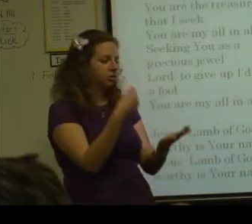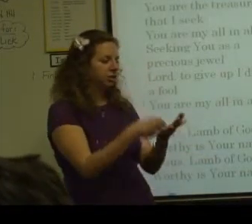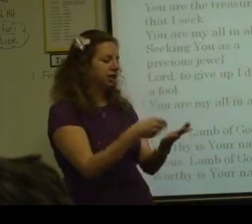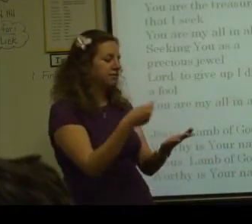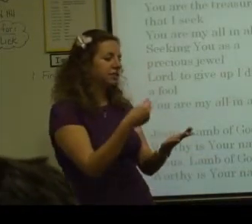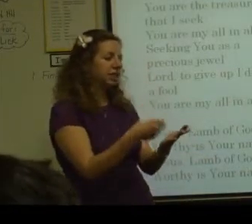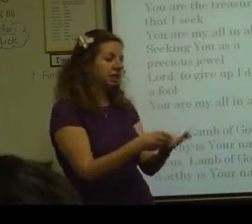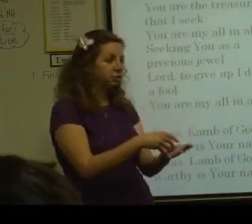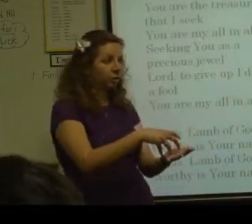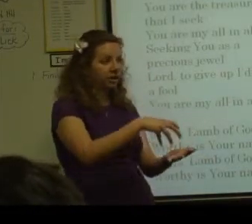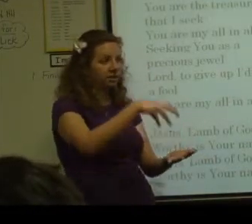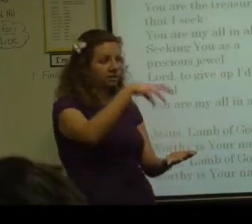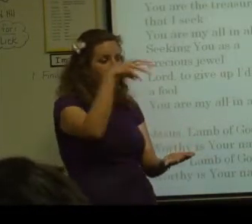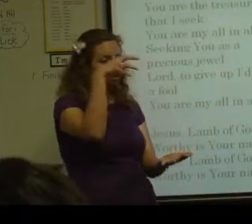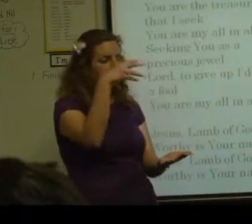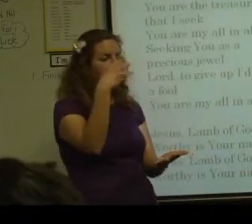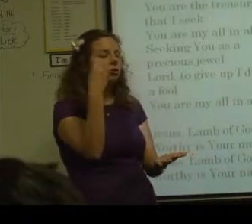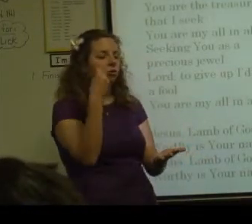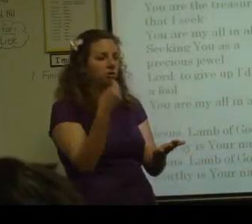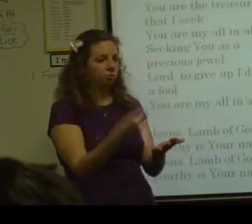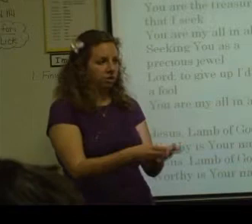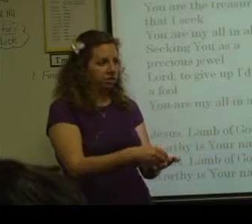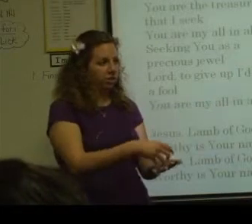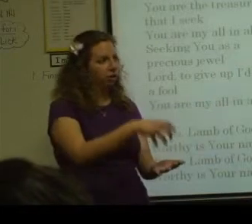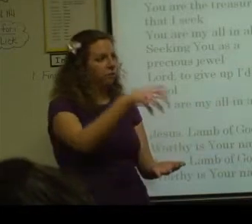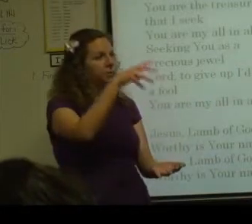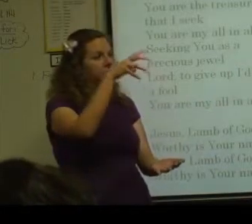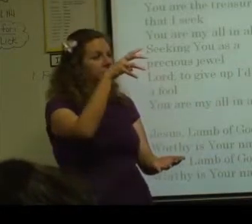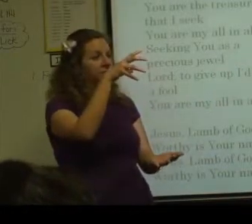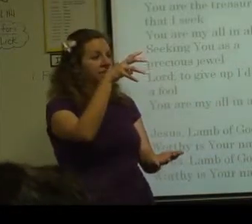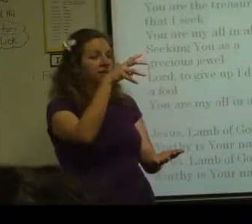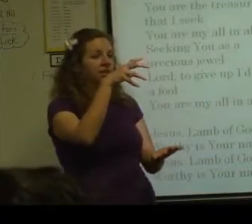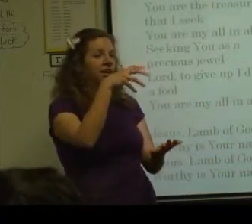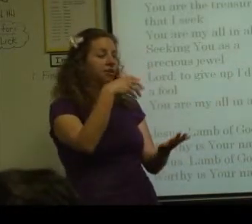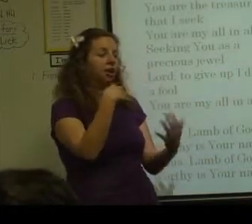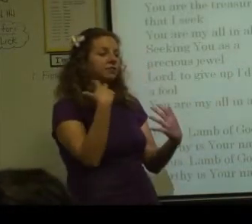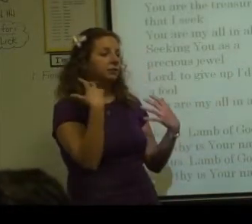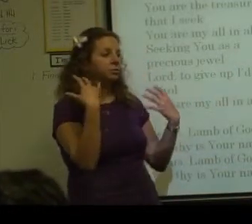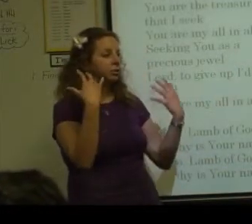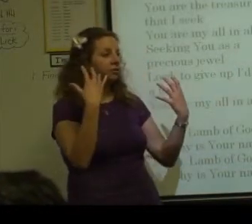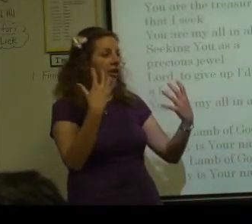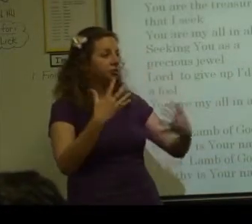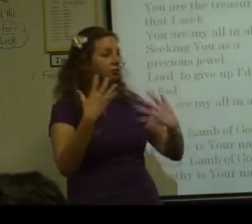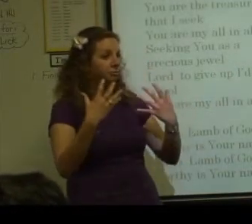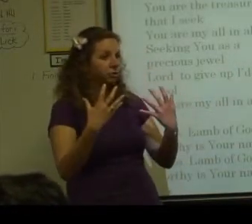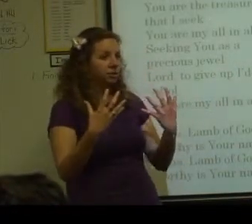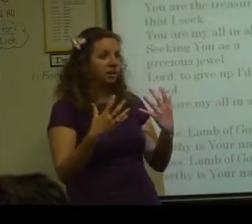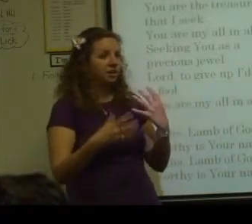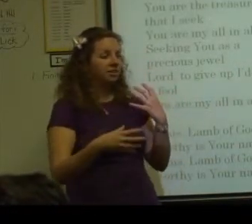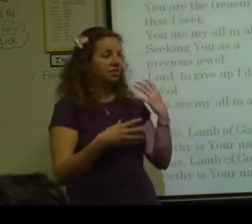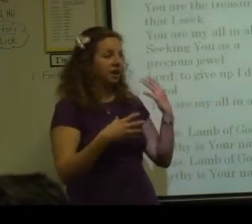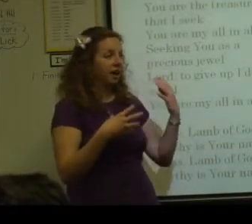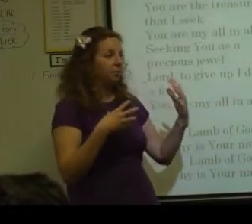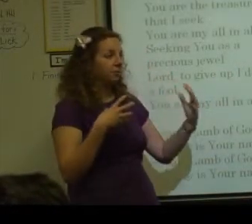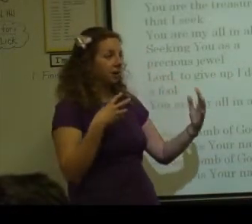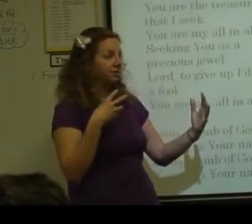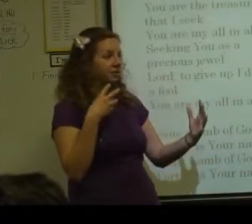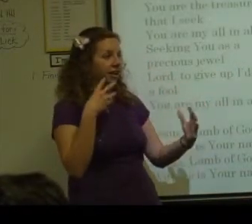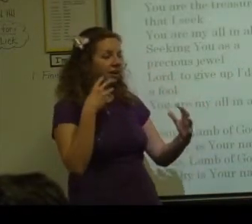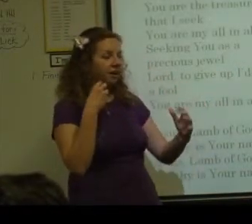So I think I've seen it hit twice and go up, or once and go up. But then again, like a lot of times whenever I do it with music, then I will kind of like,